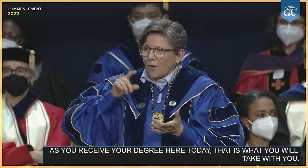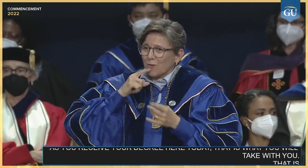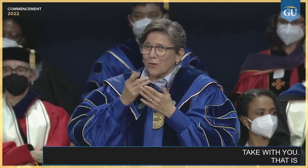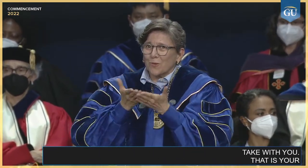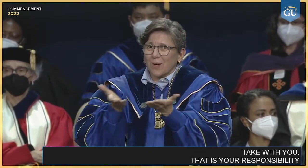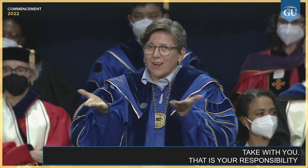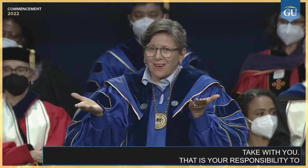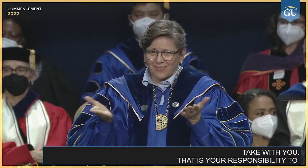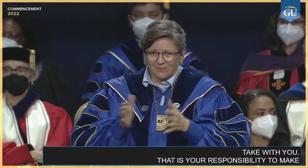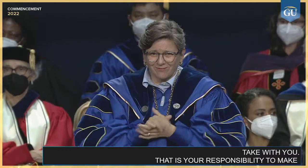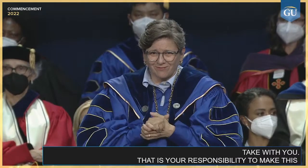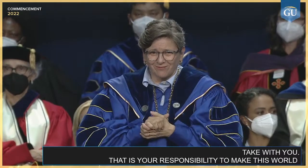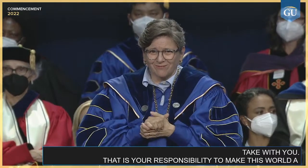And be proud of who you are.